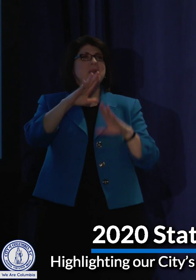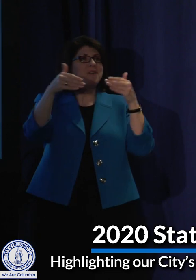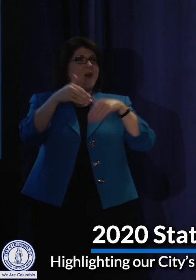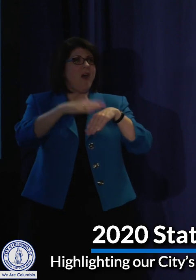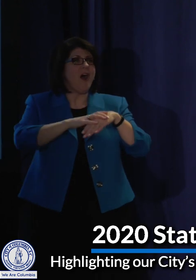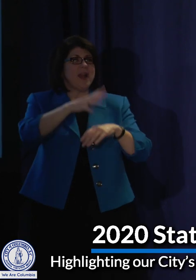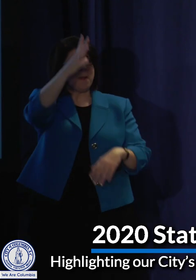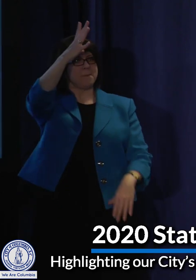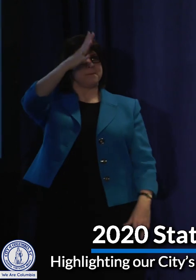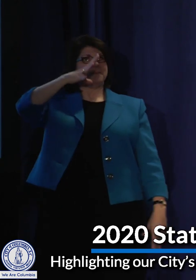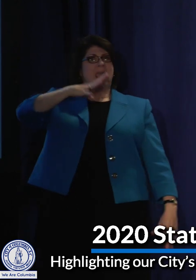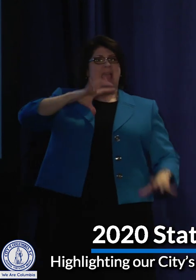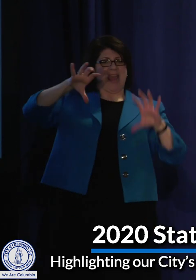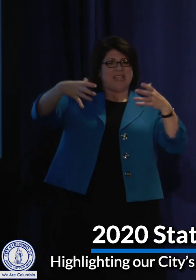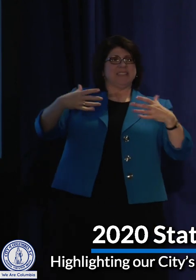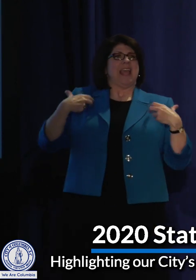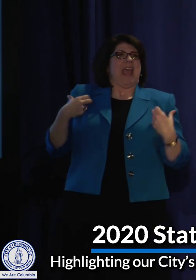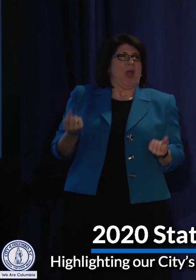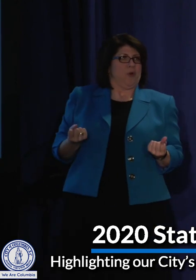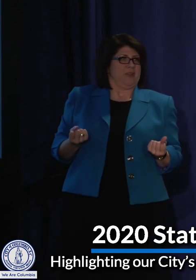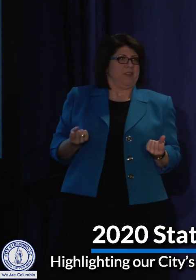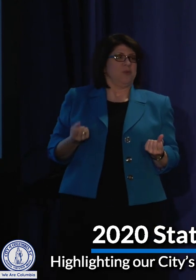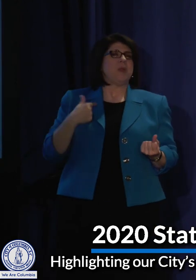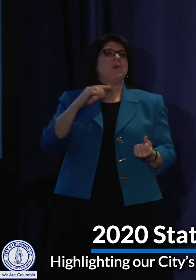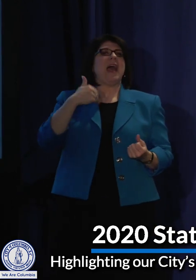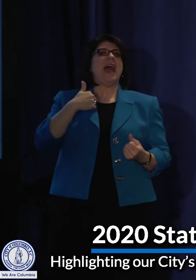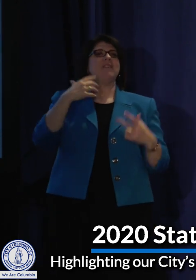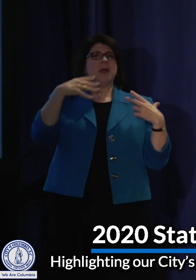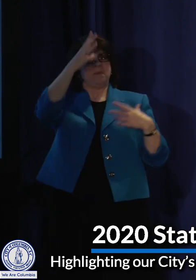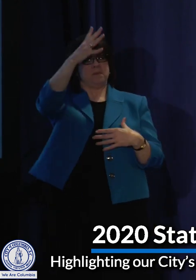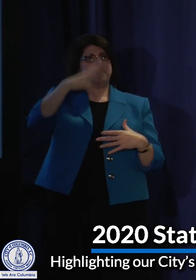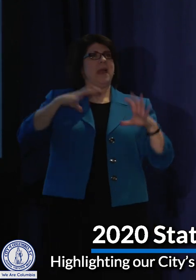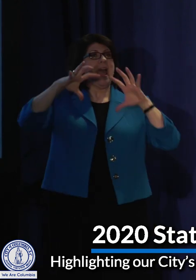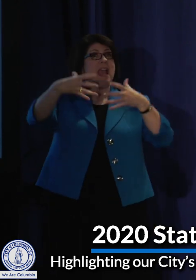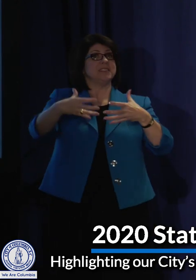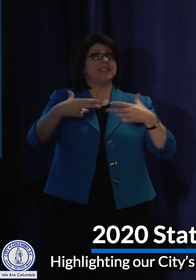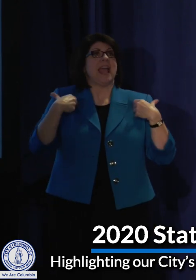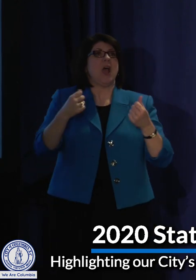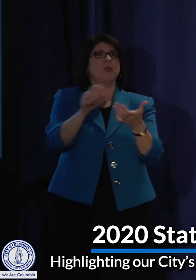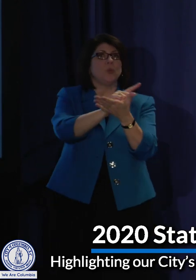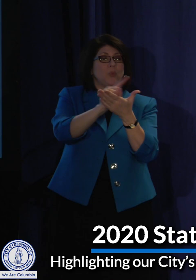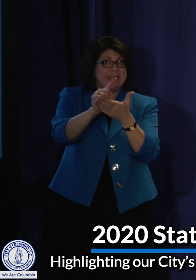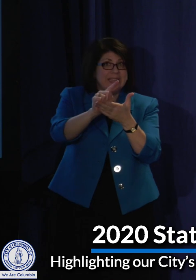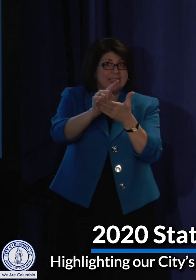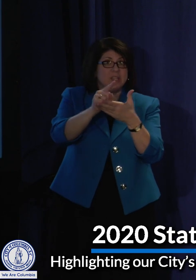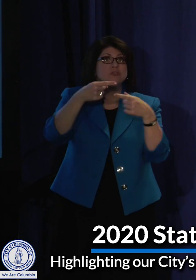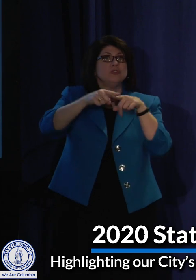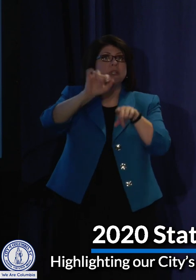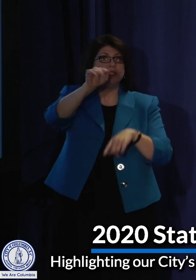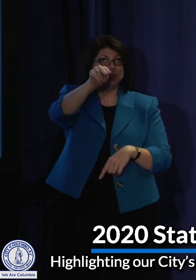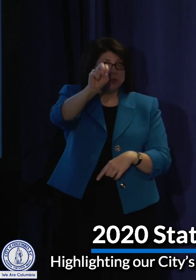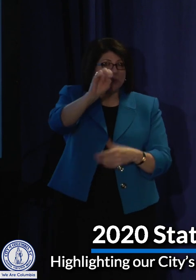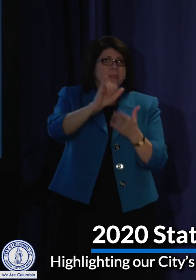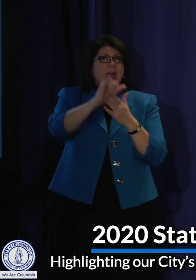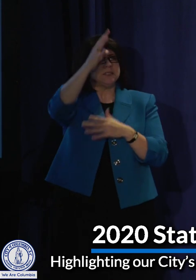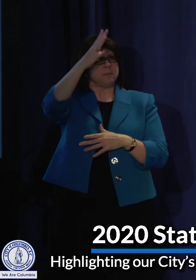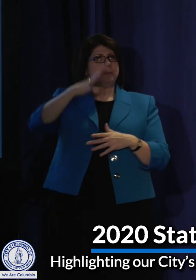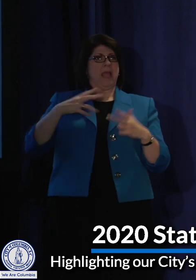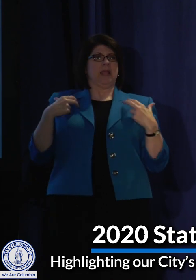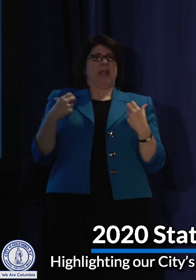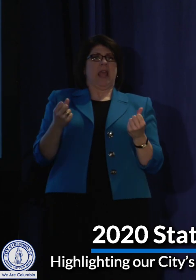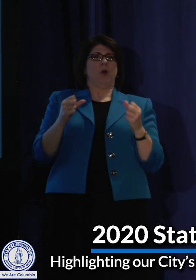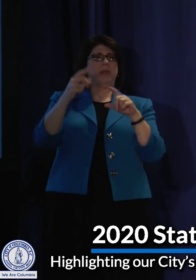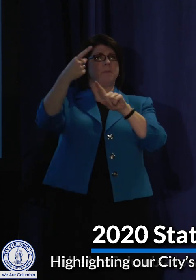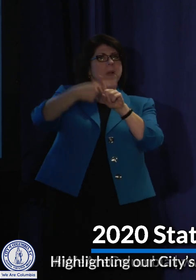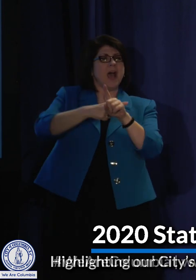on men's health by hosting a Men's Health Week during the month of June, which is Men's Health Month.